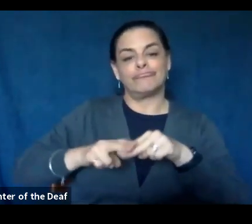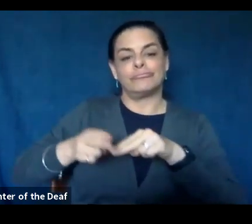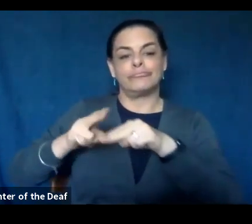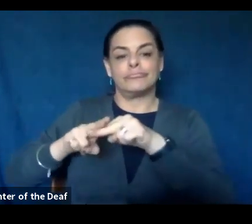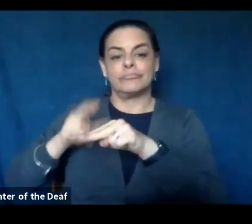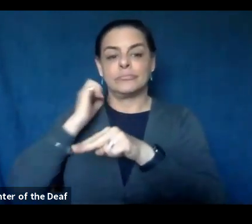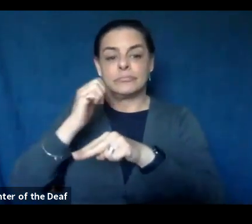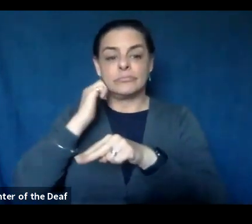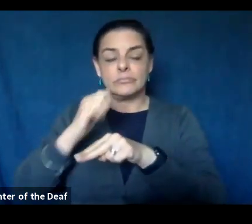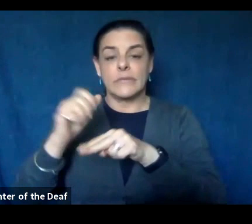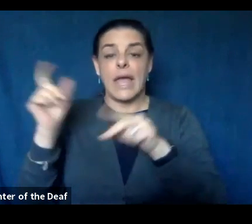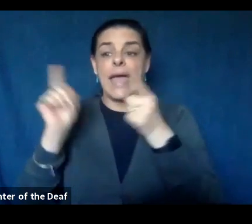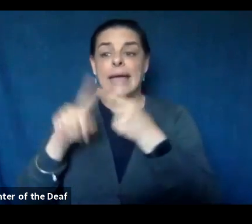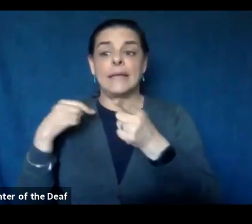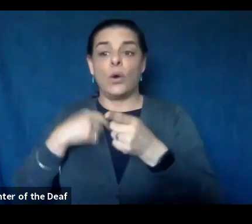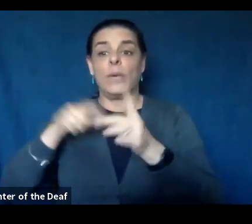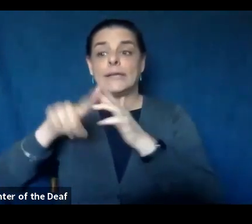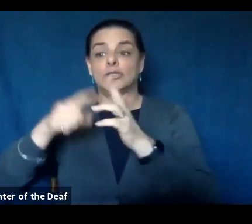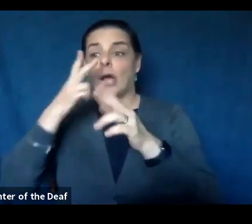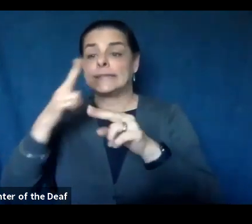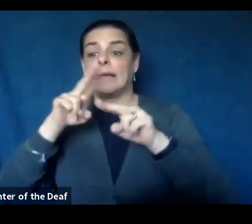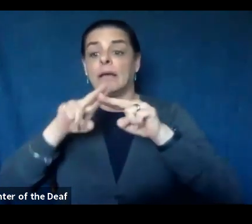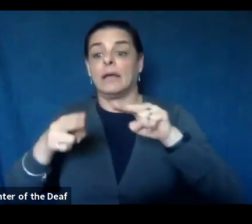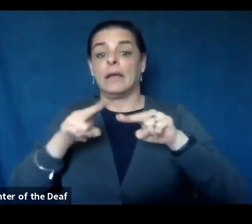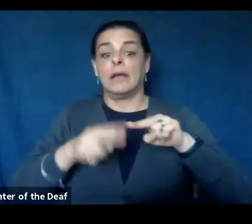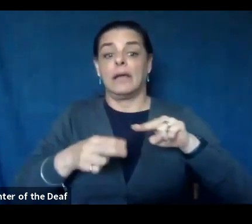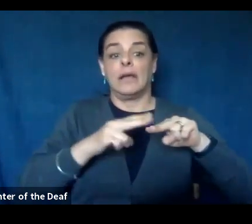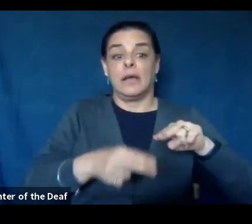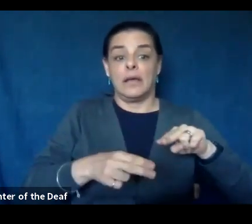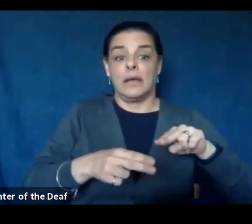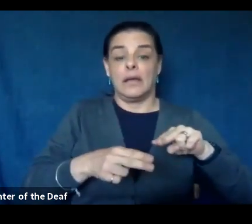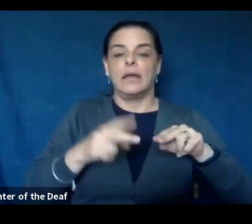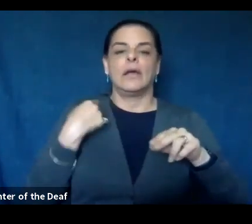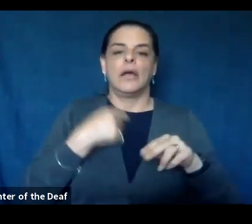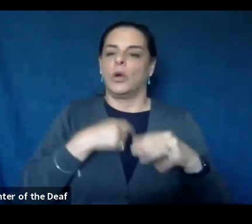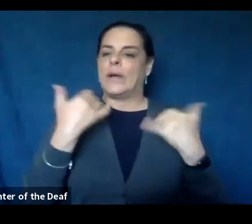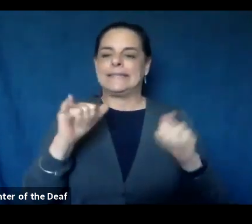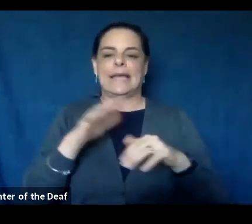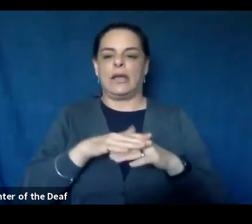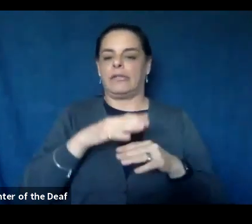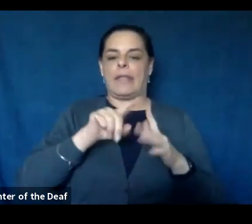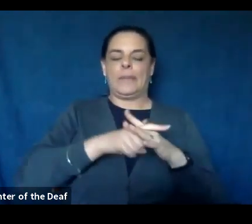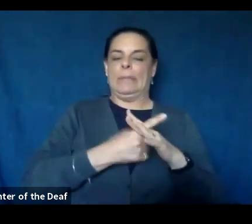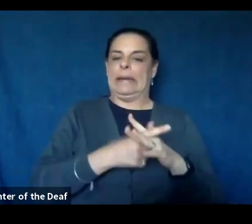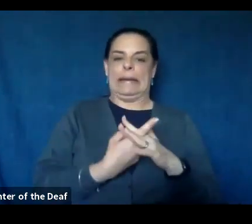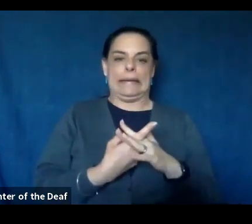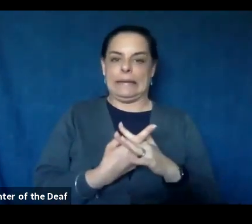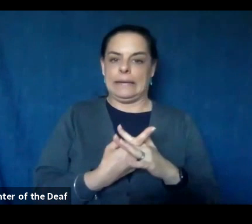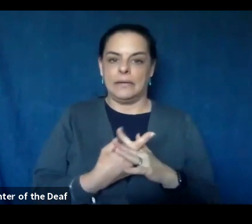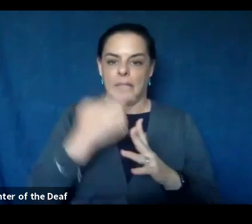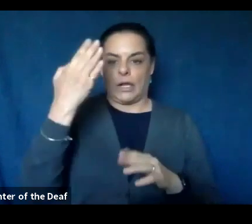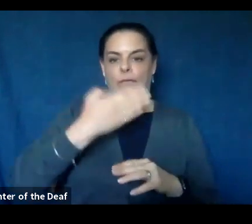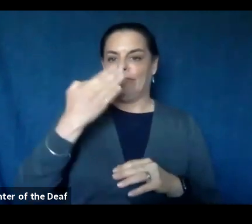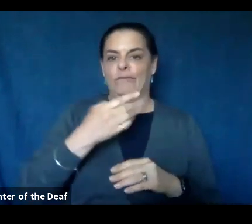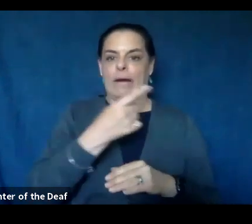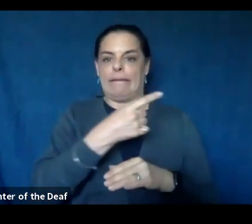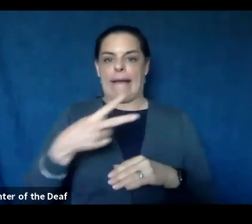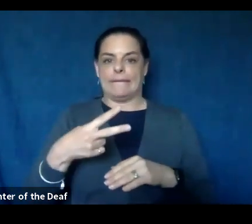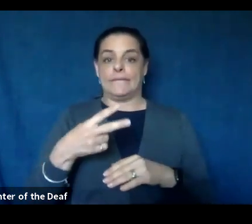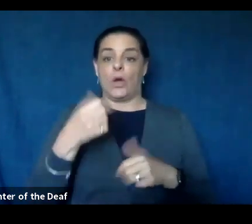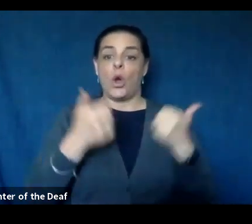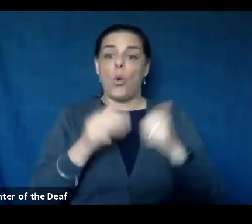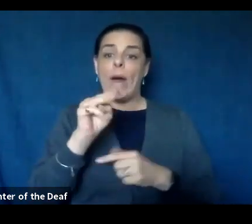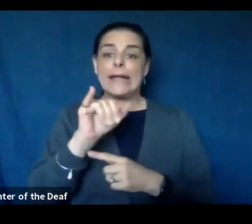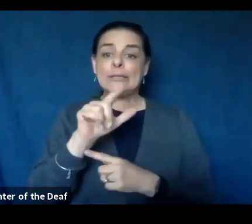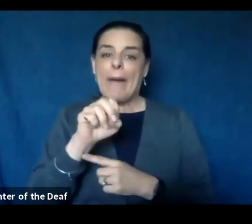until we start seeing that decrease happening, we're still on the front half of that marathon. Where we are, exactly what mile, I can't